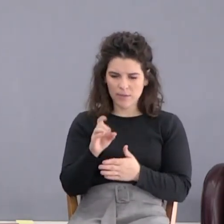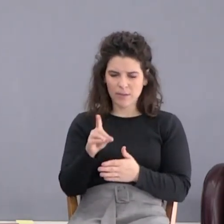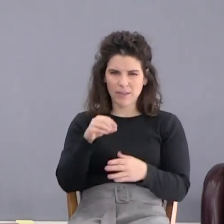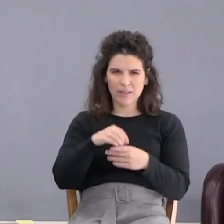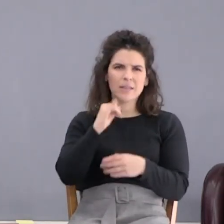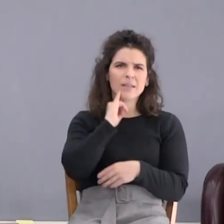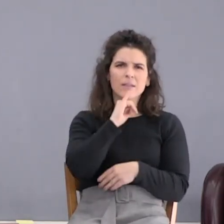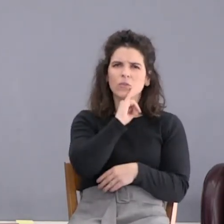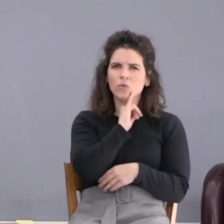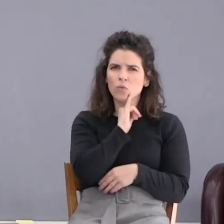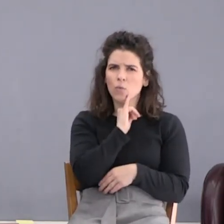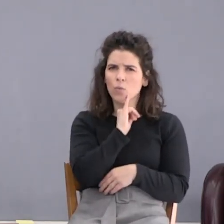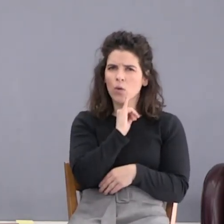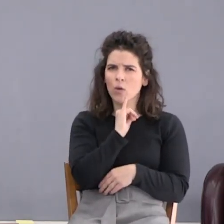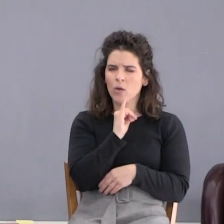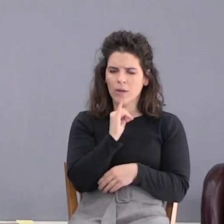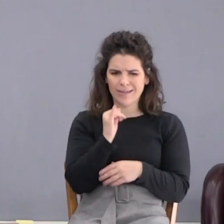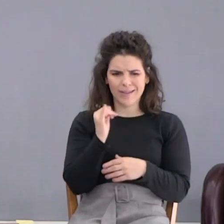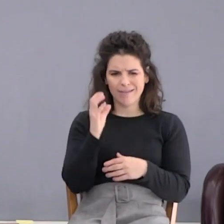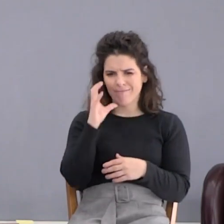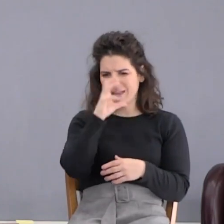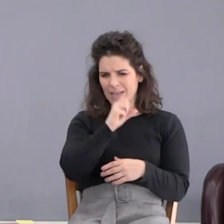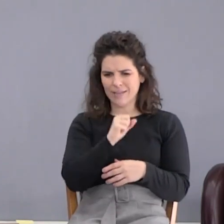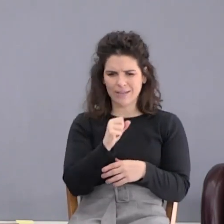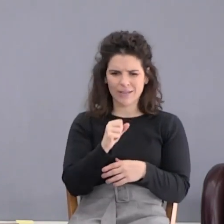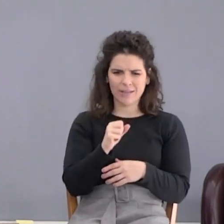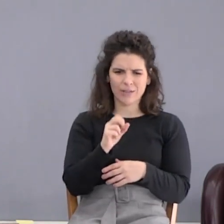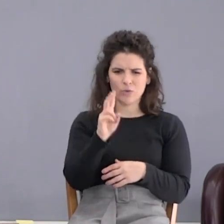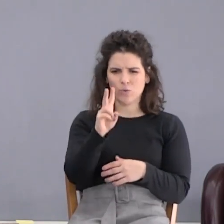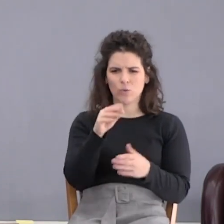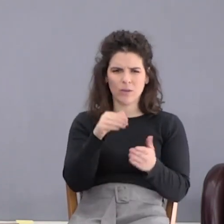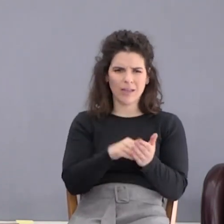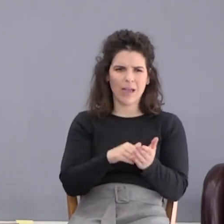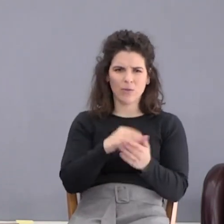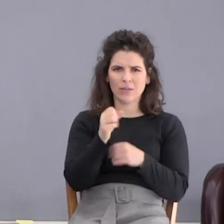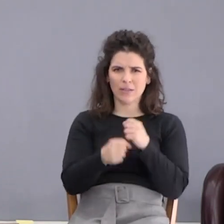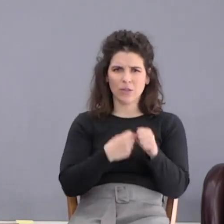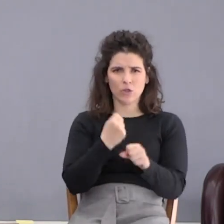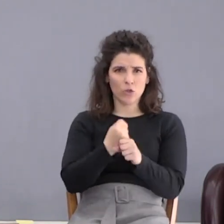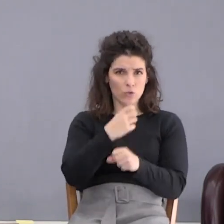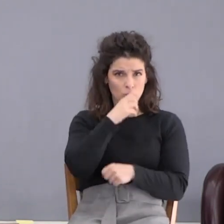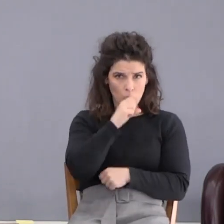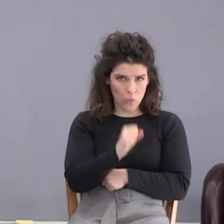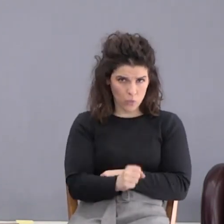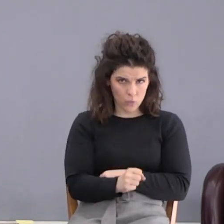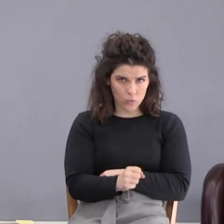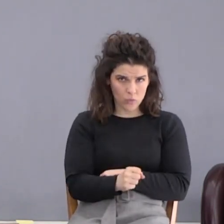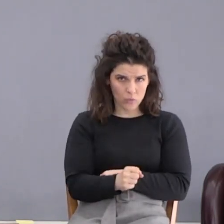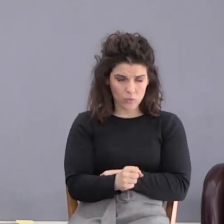Israel. They estimate that the seeds were 2,000 years old. Okay,